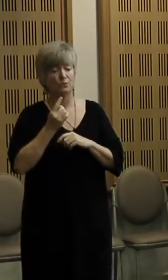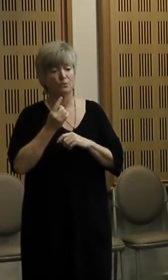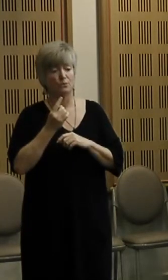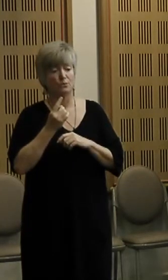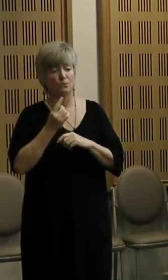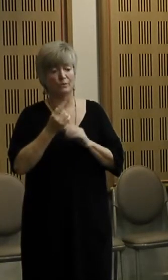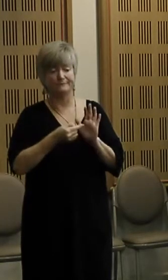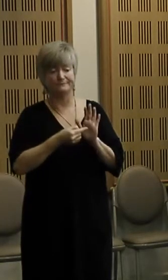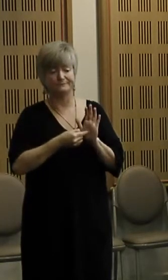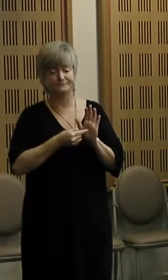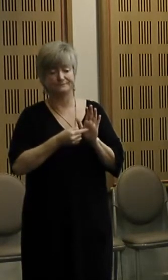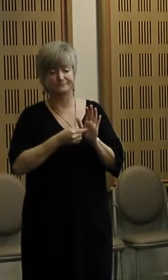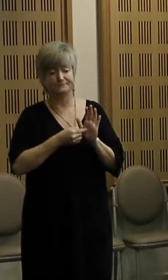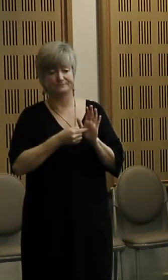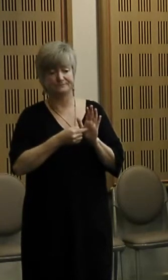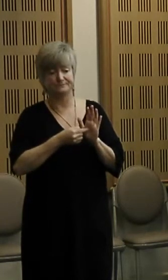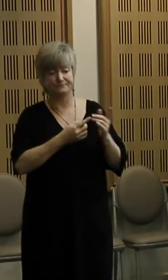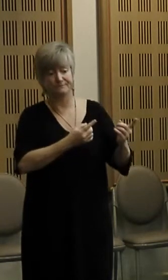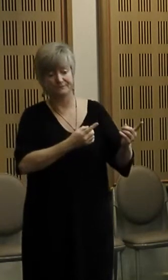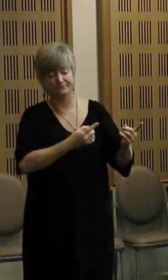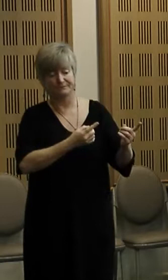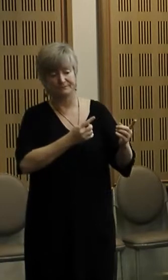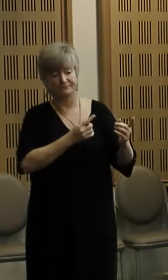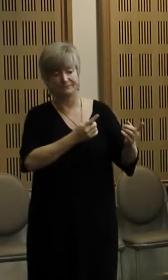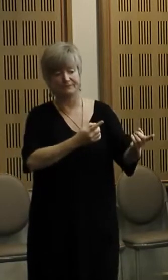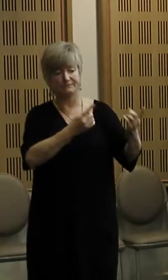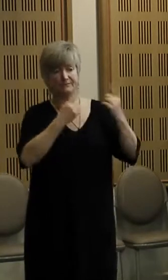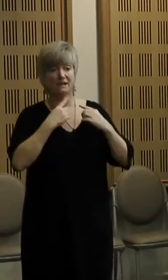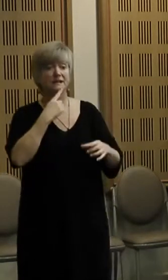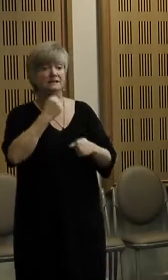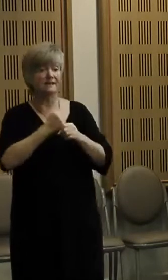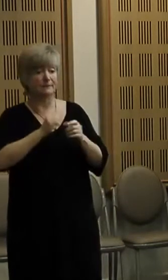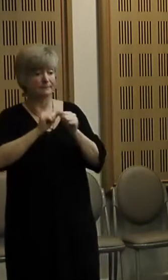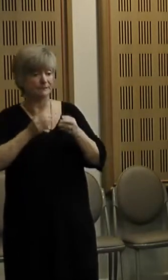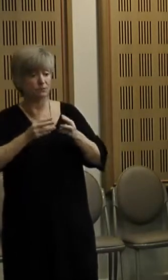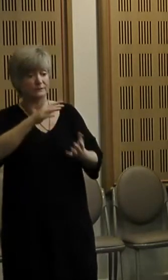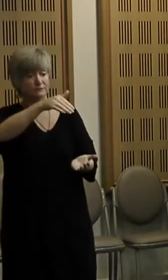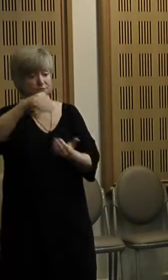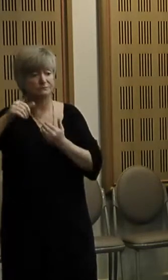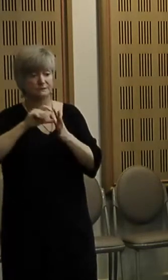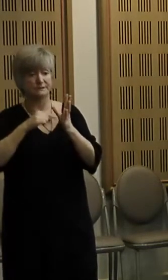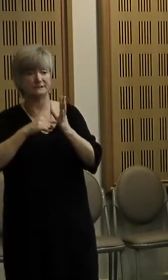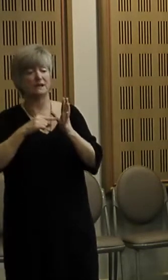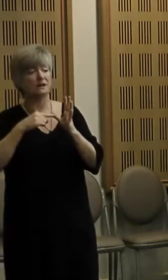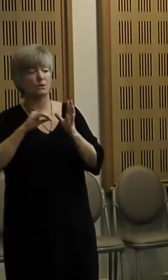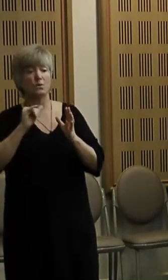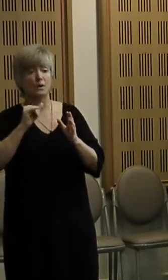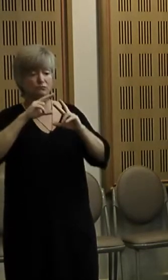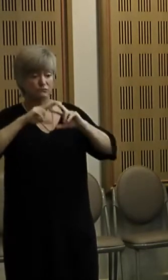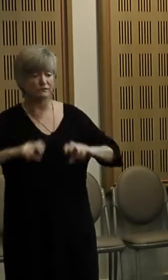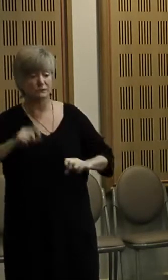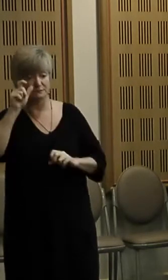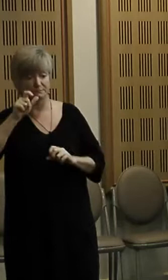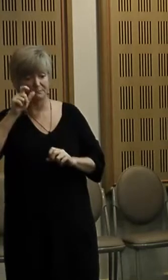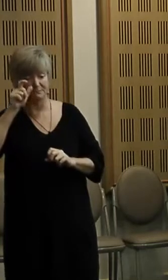the organisations we talked to was we need to get better, whether it be governments collecting data or whether it be researchers doing research, in having better